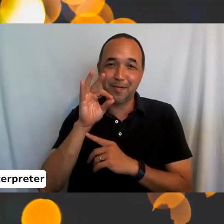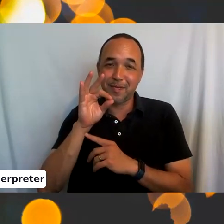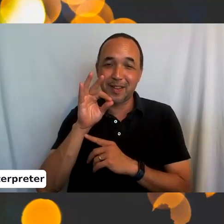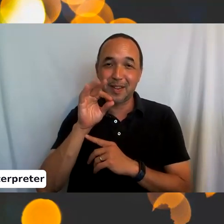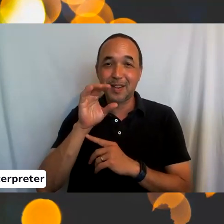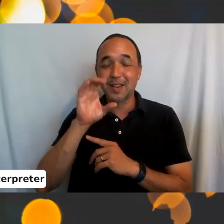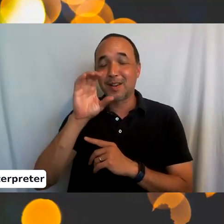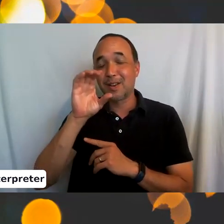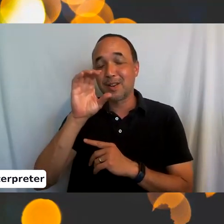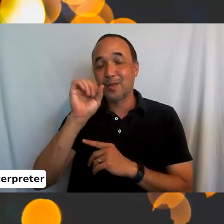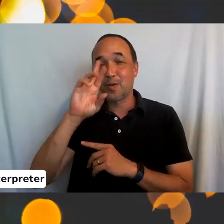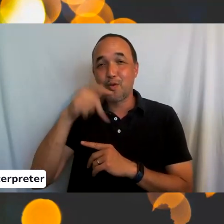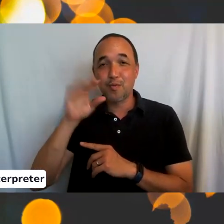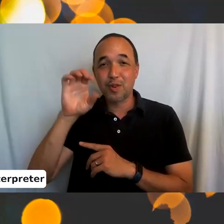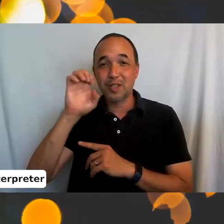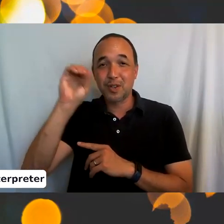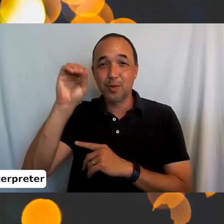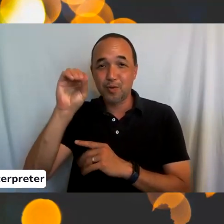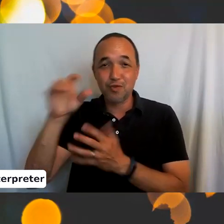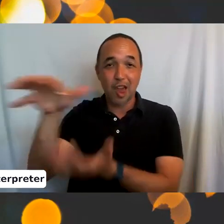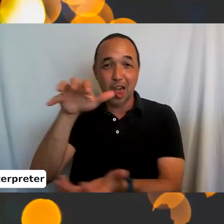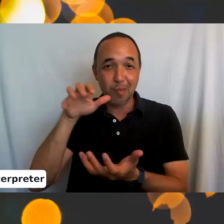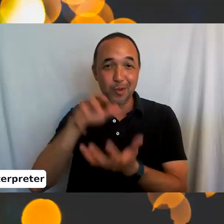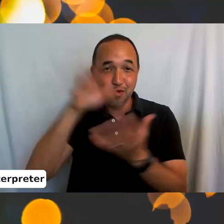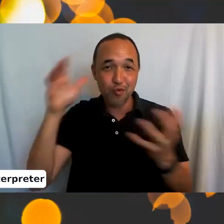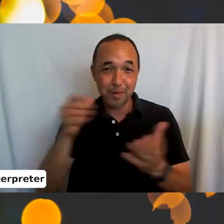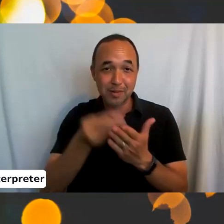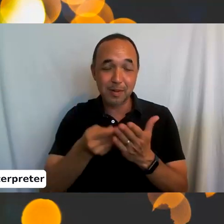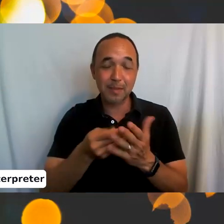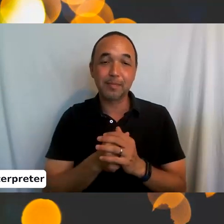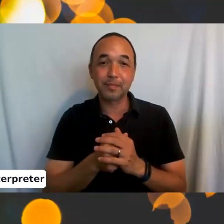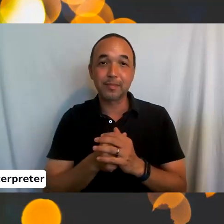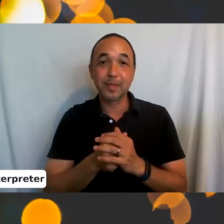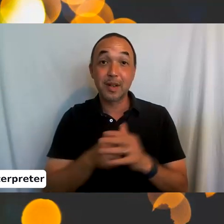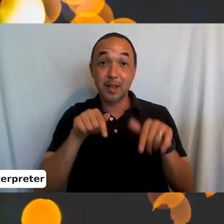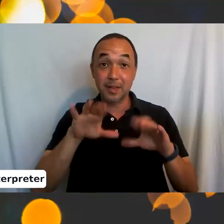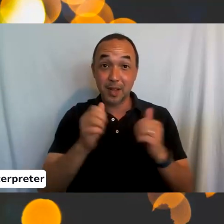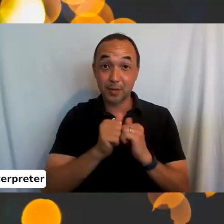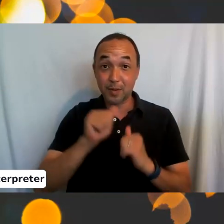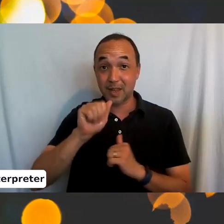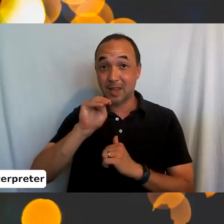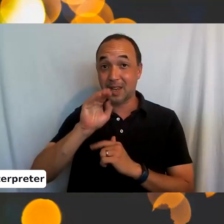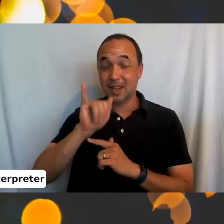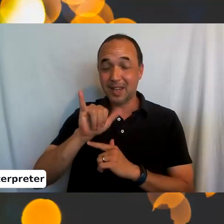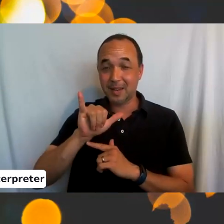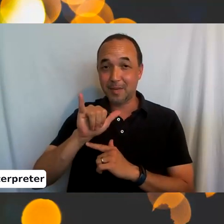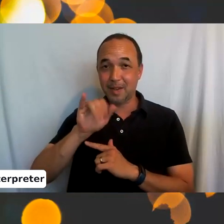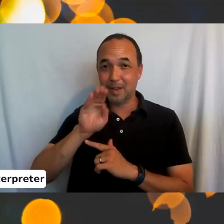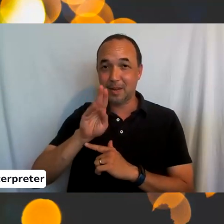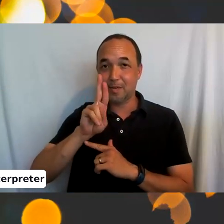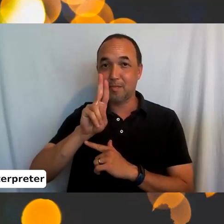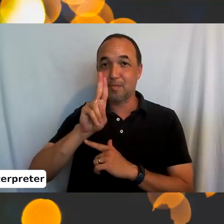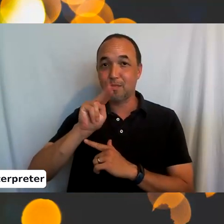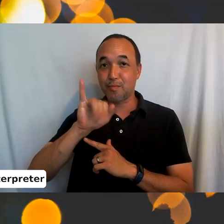series with none other than Amy Bruni. This class will surprise you, will delight you,